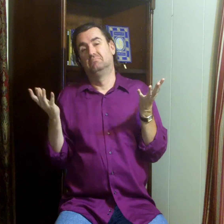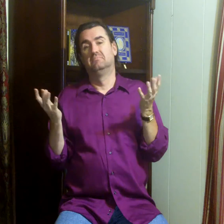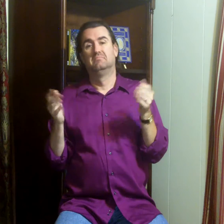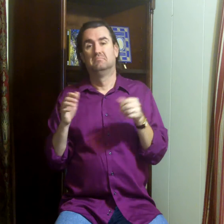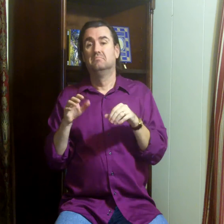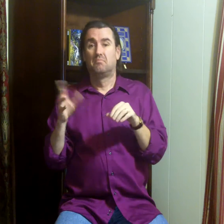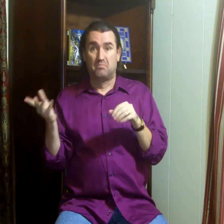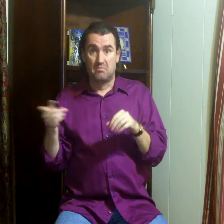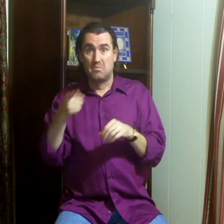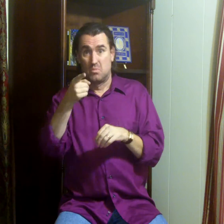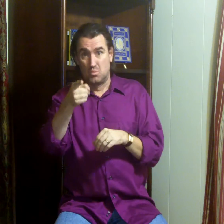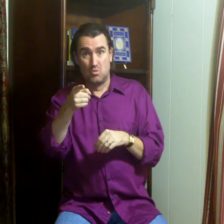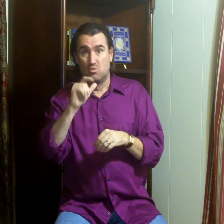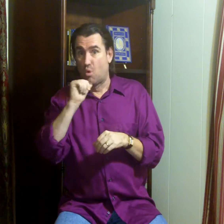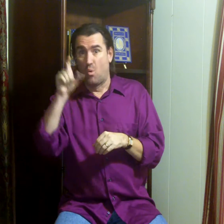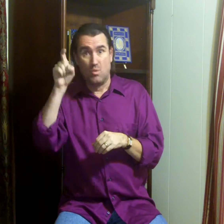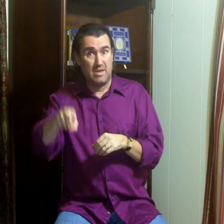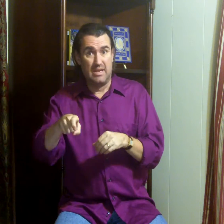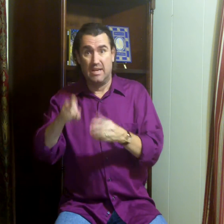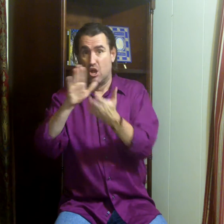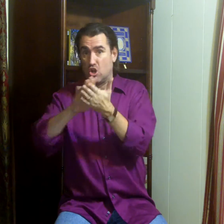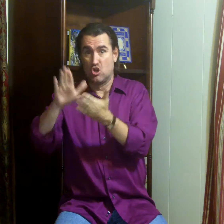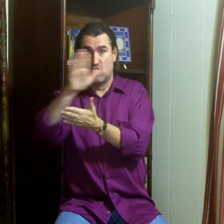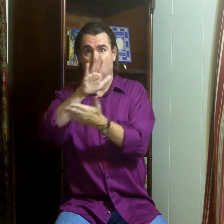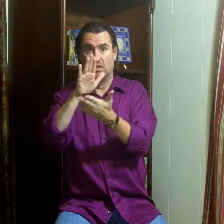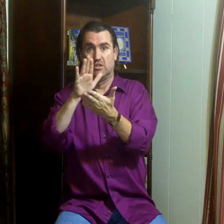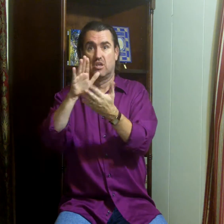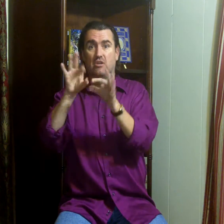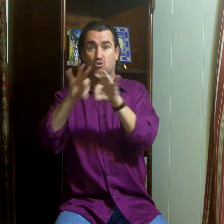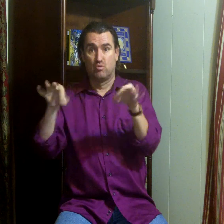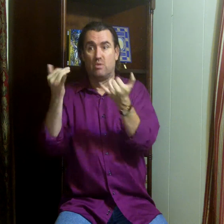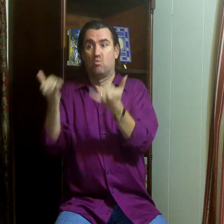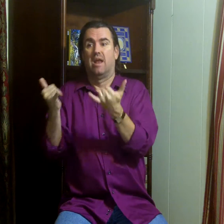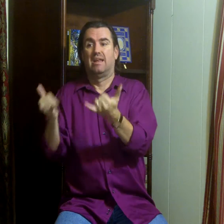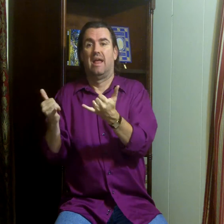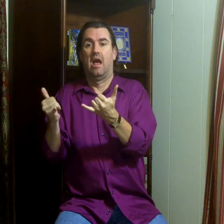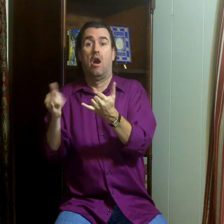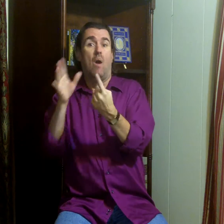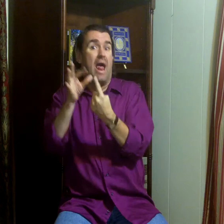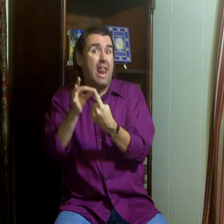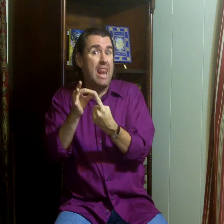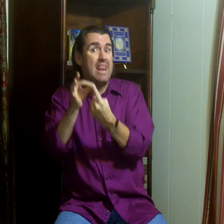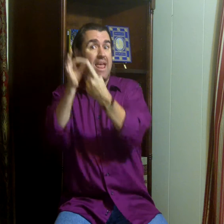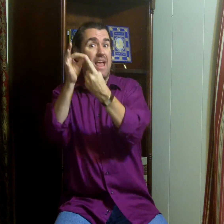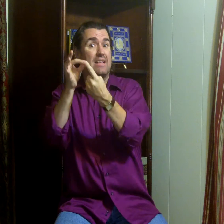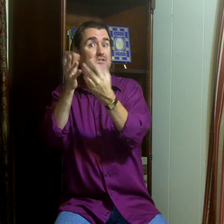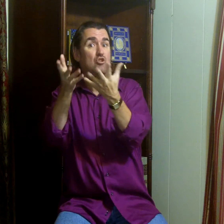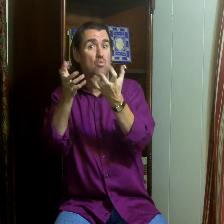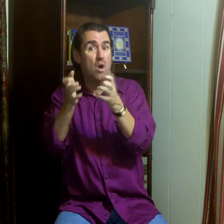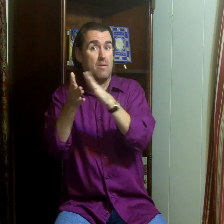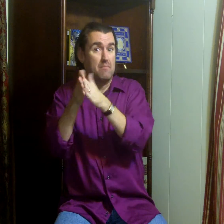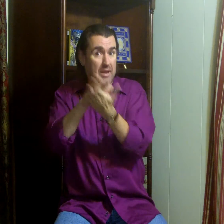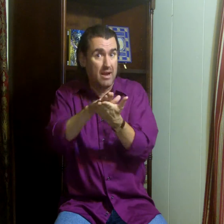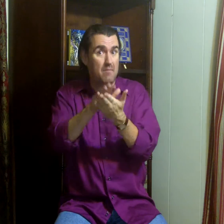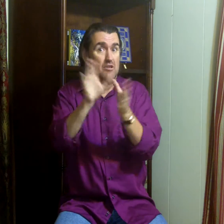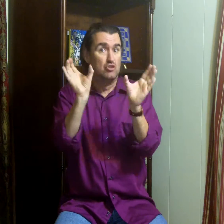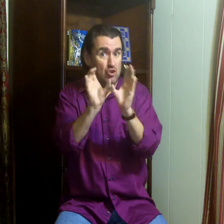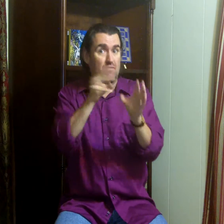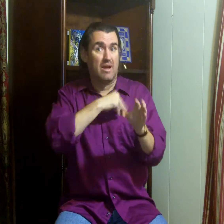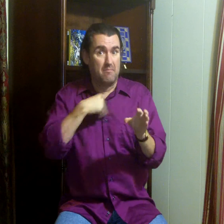college degree of any sort at this point. Who knows if that will change, but at the moment that's the